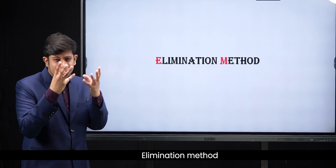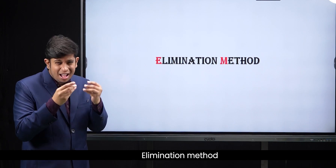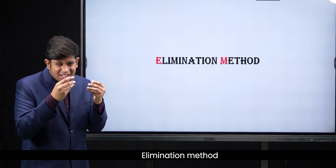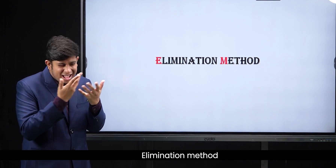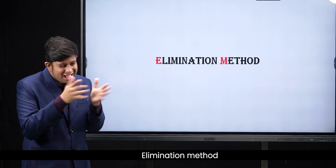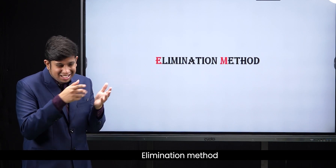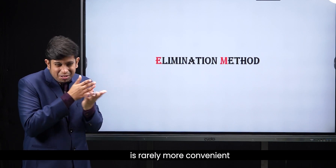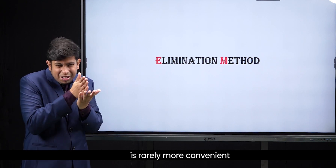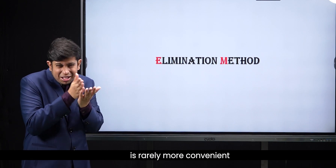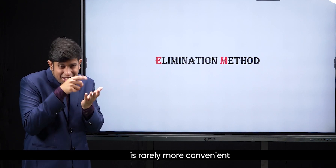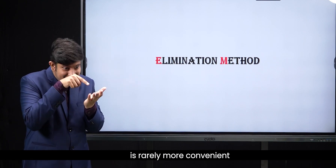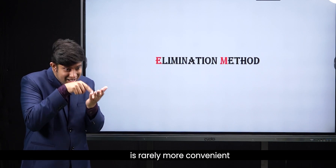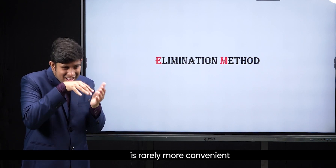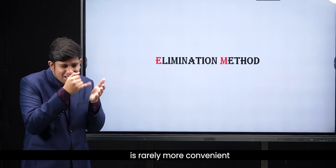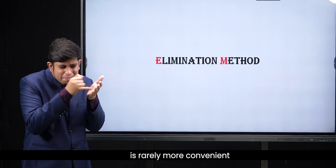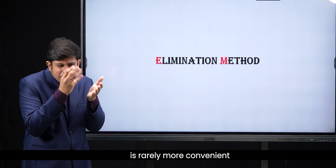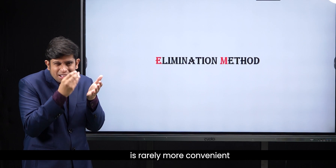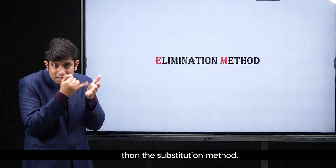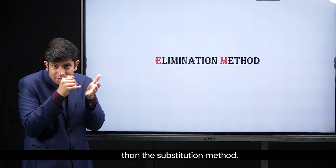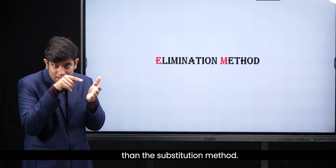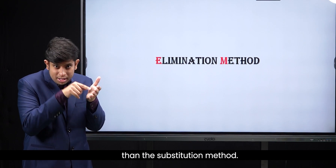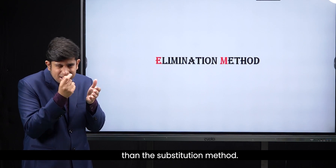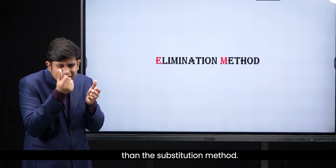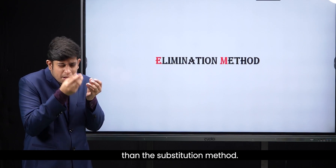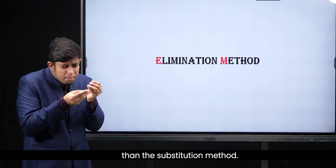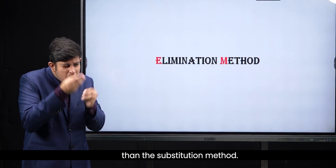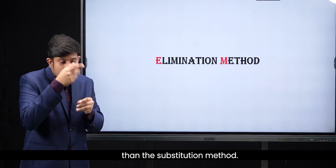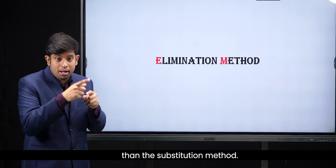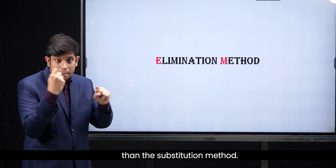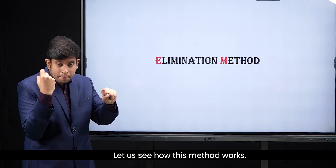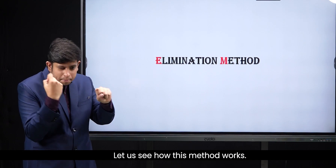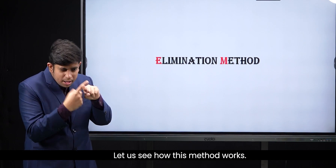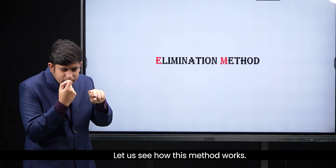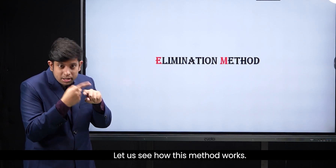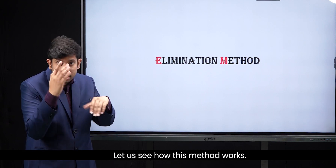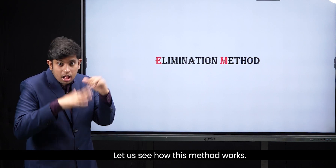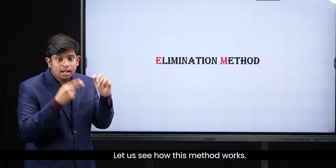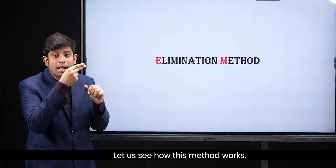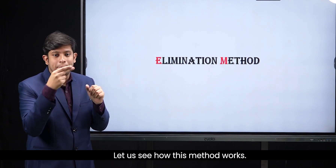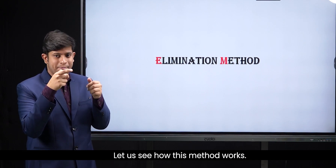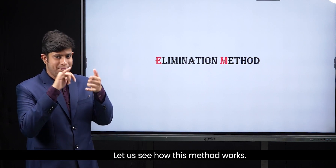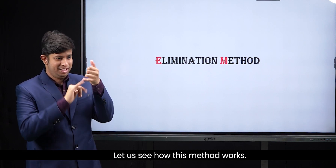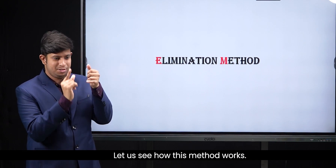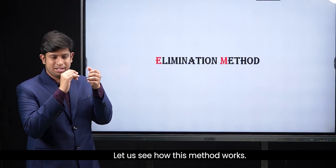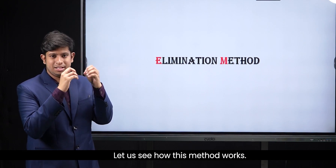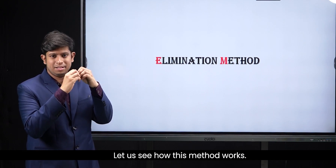Elimination method is rarely more convenient than the substitution method. Let us see how this method works.